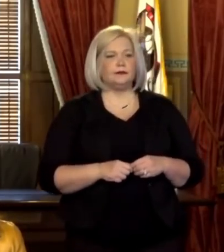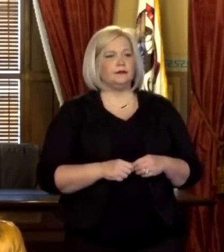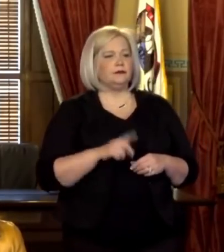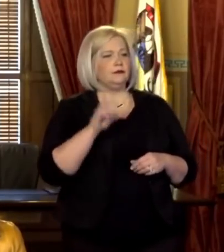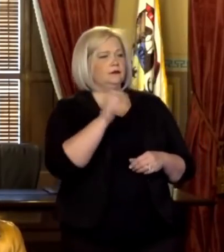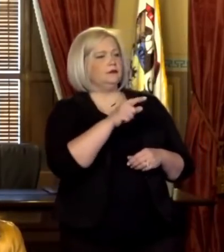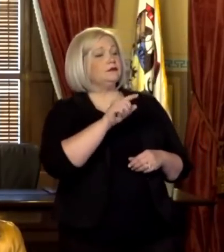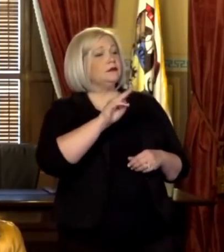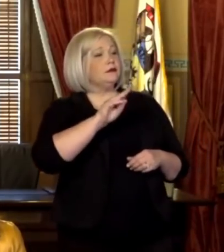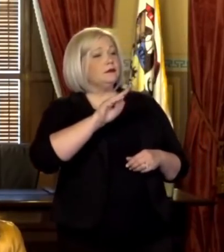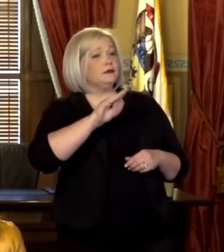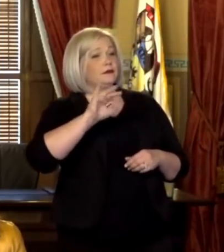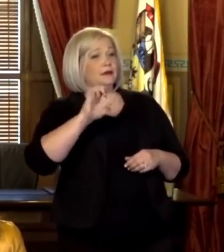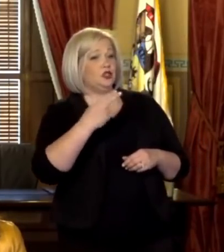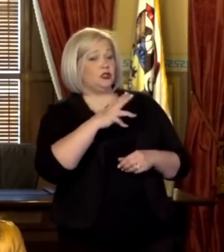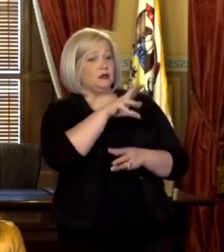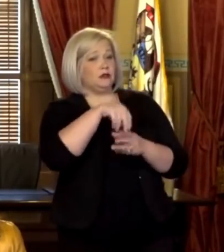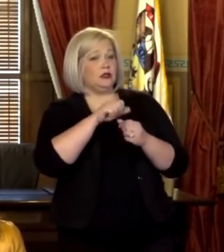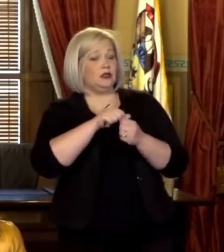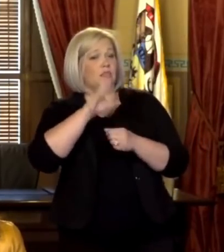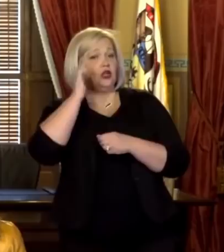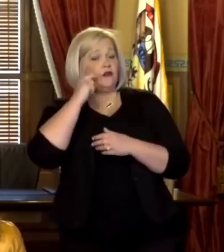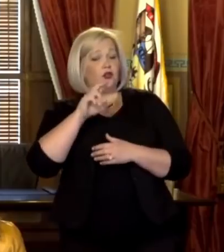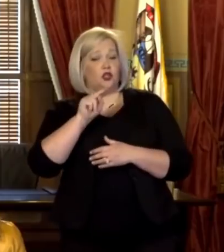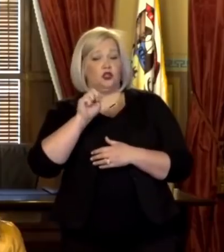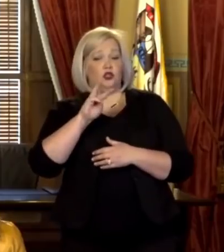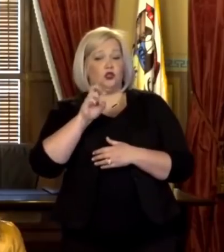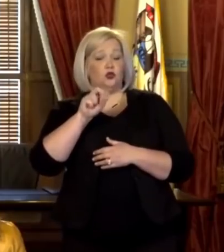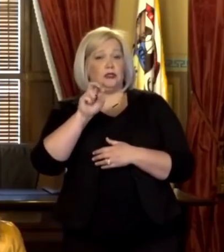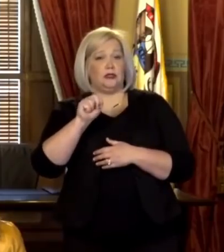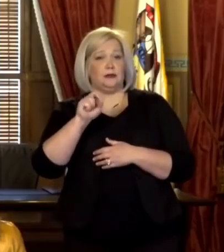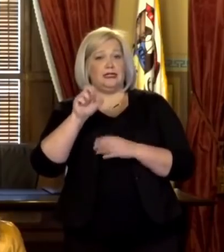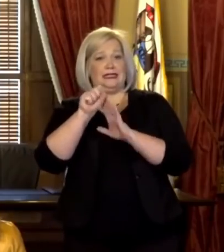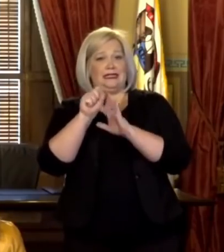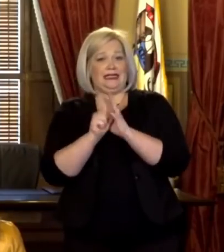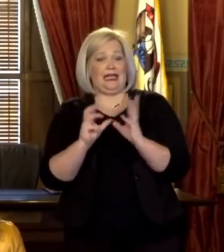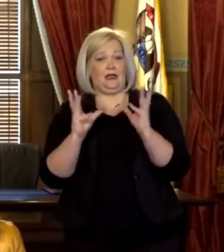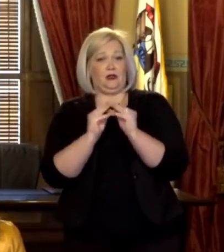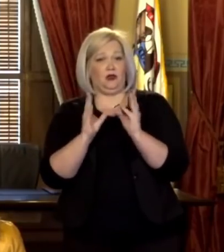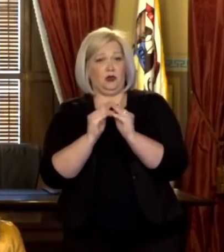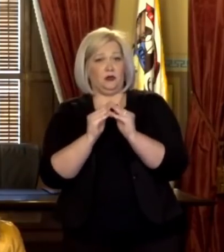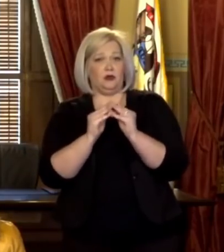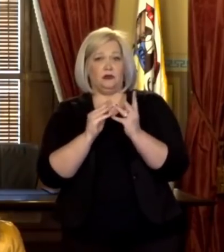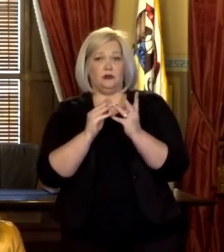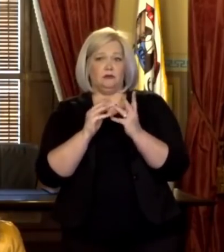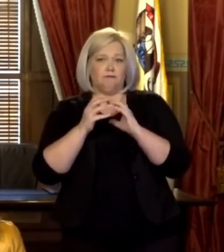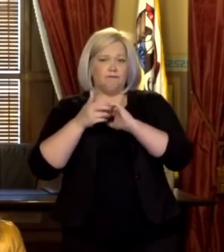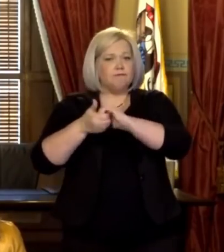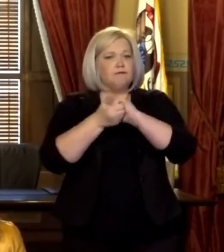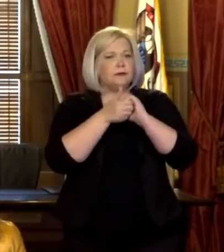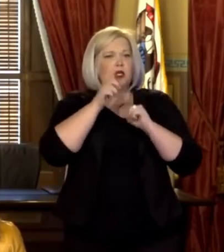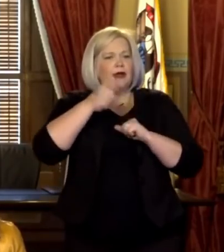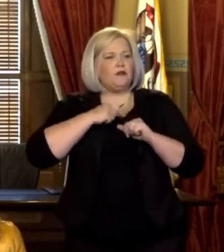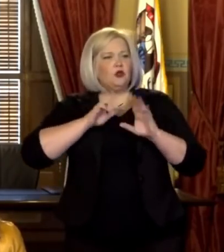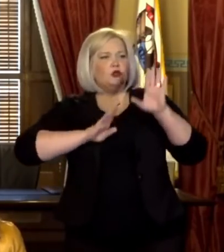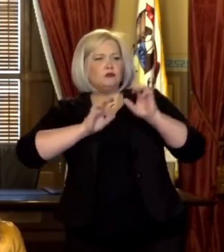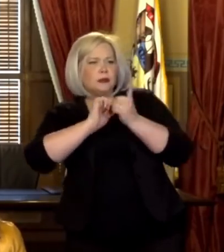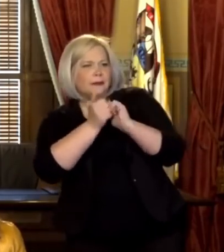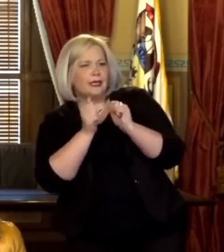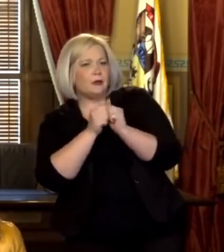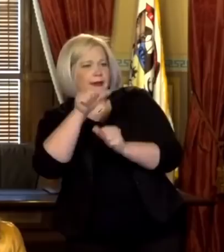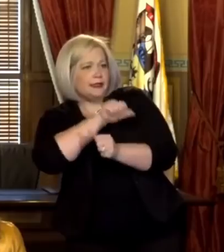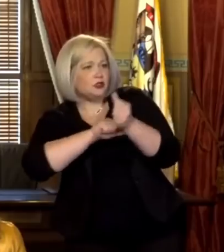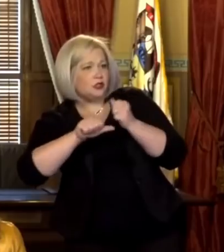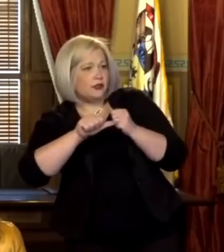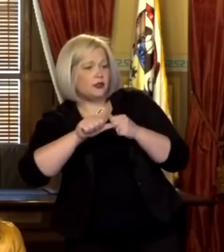Is Michigan participating in Governor Newsom's state consortium so states don't have to bid against each other? So we've actually